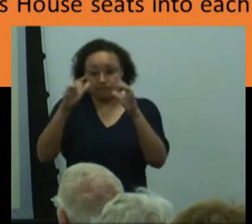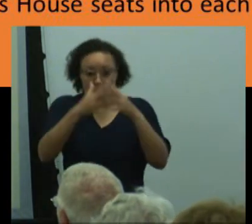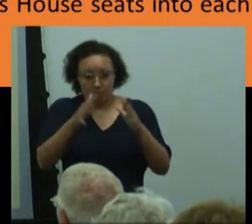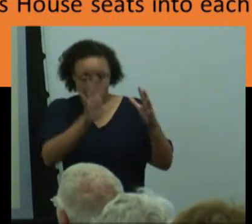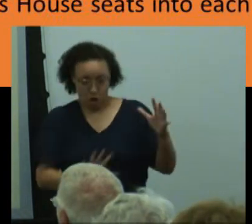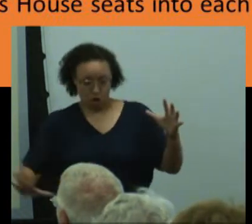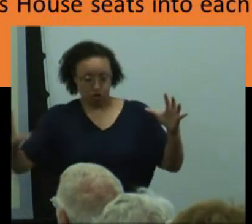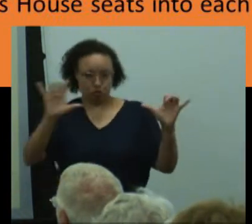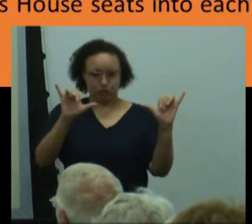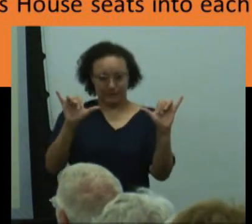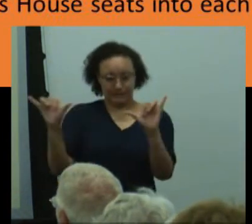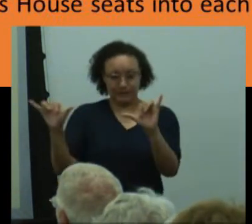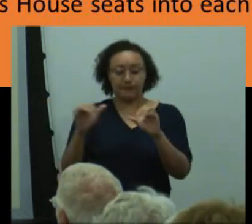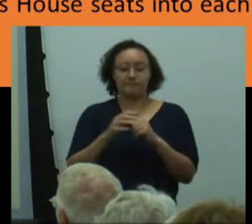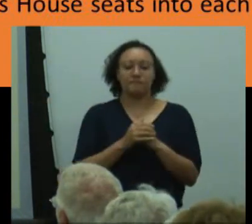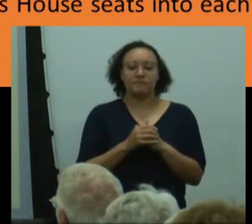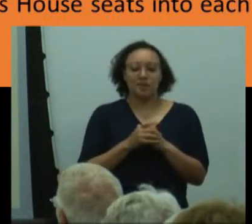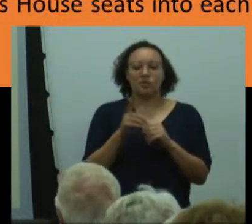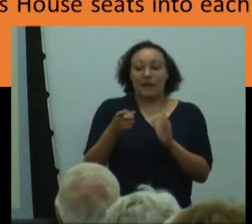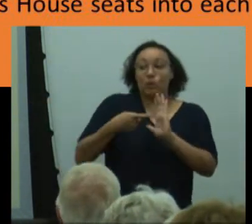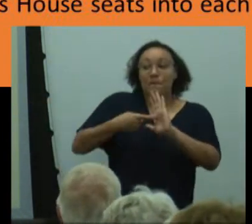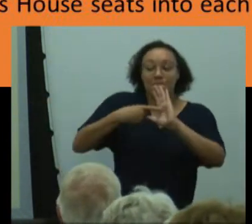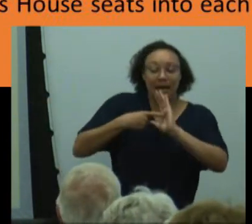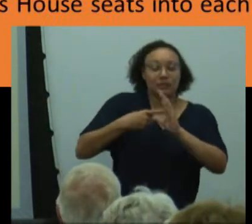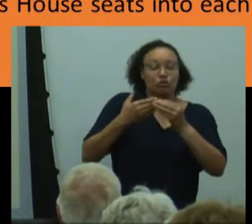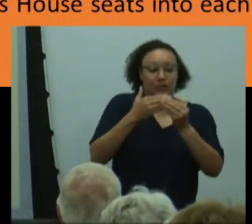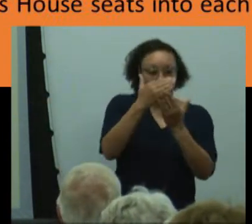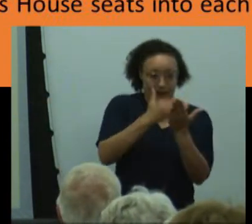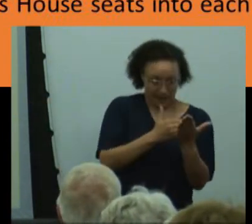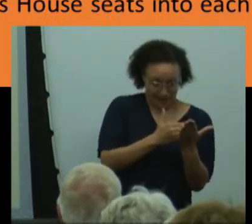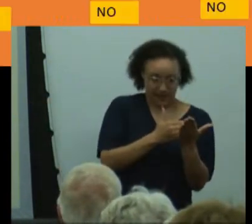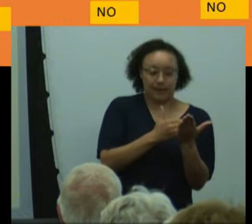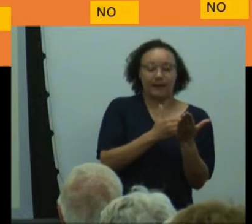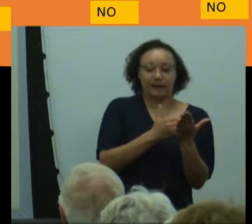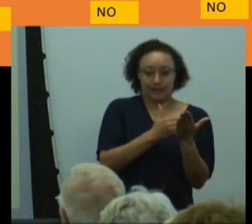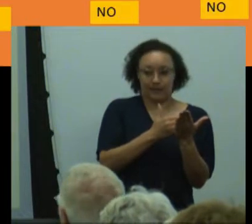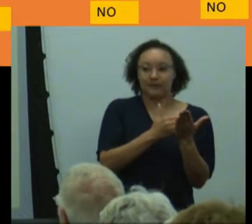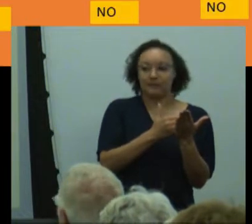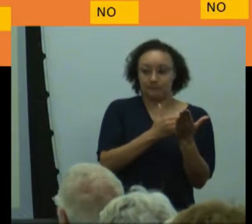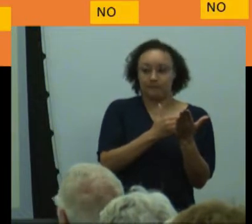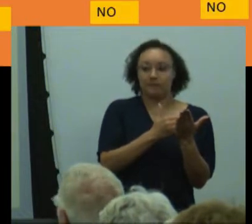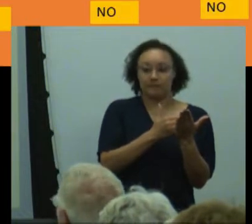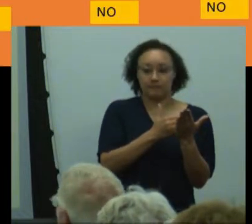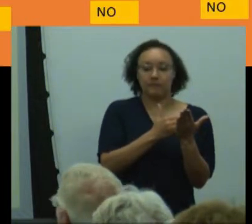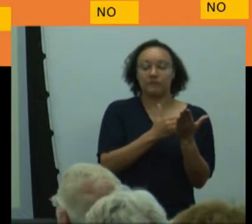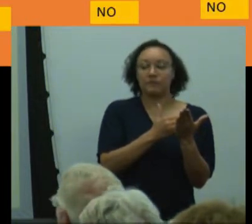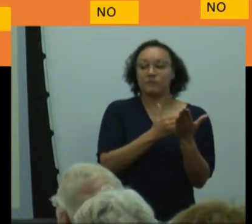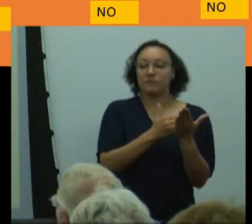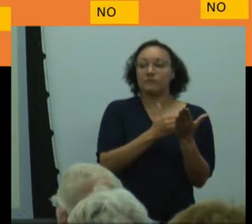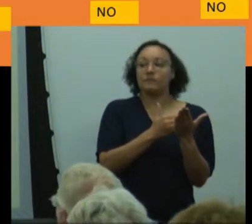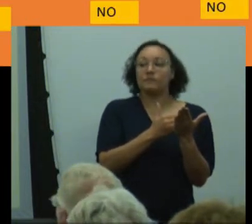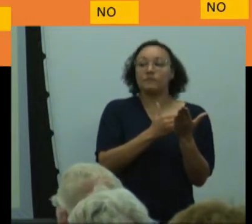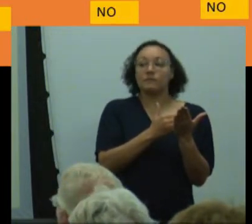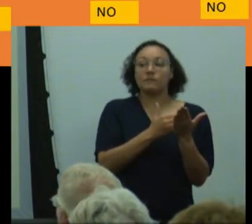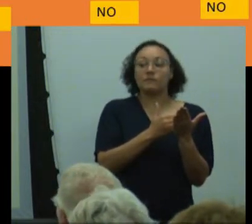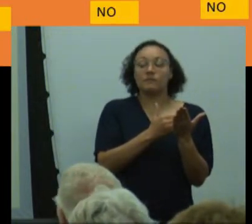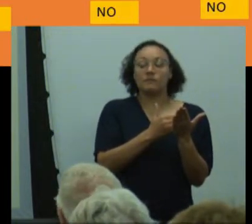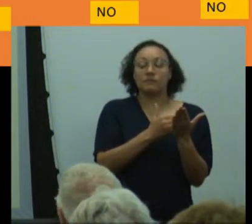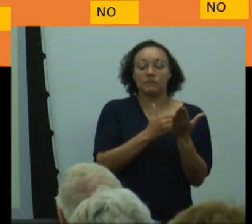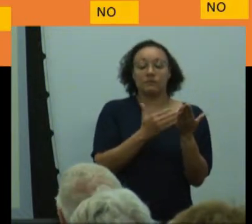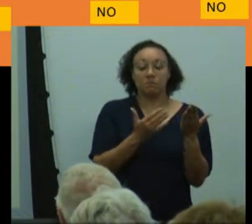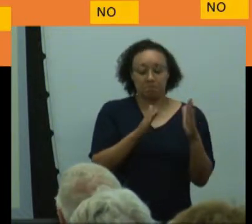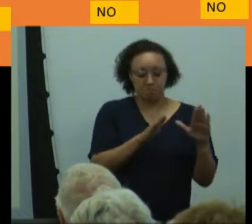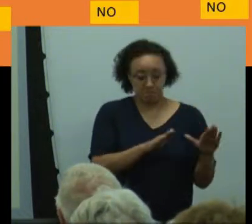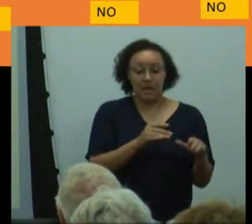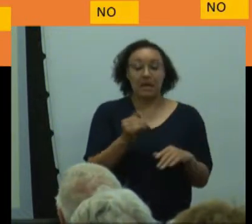that was a mandatory guideline to do that. Now, if the plan is